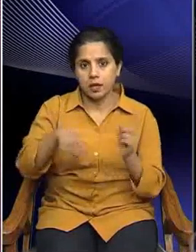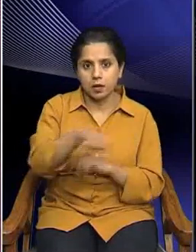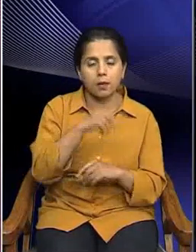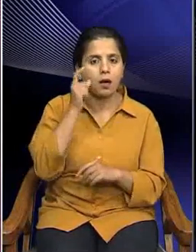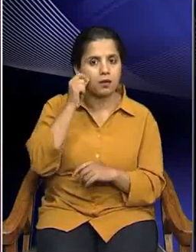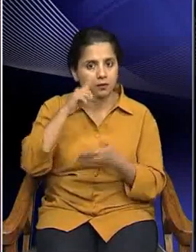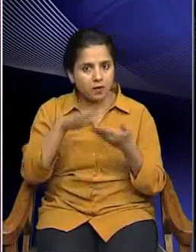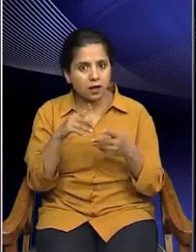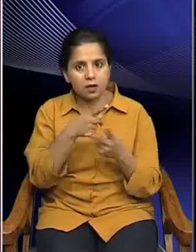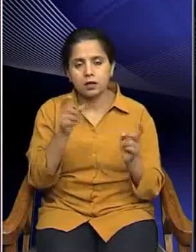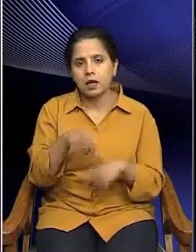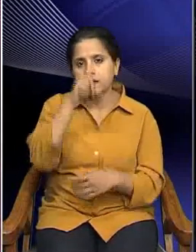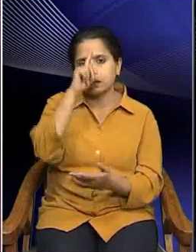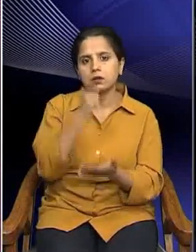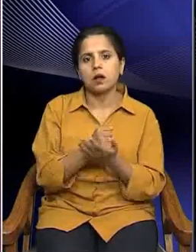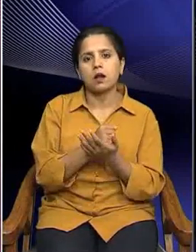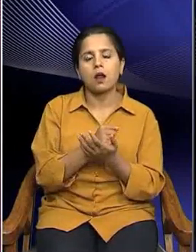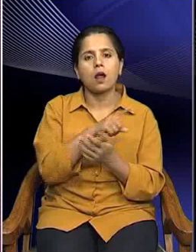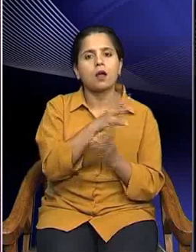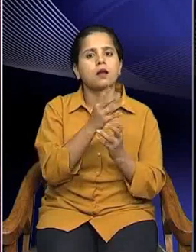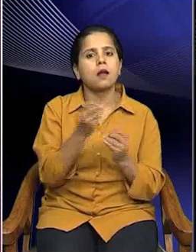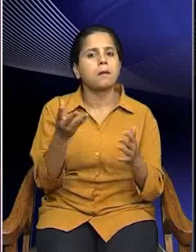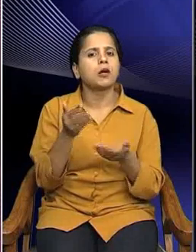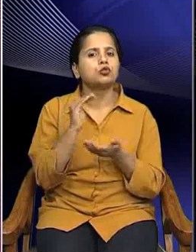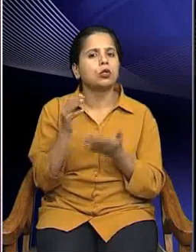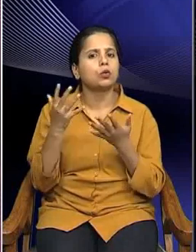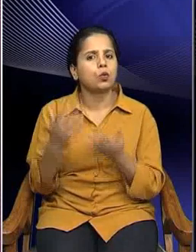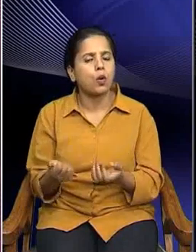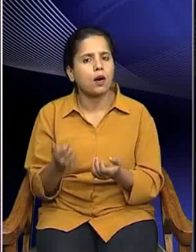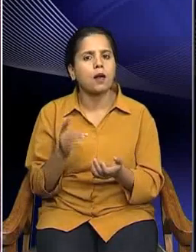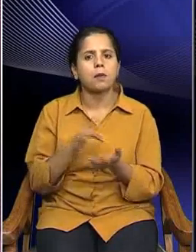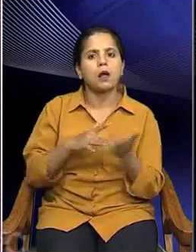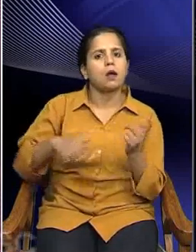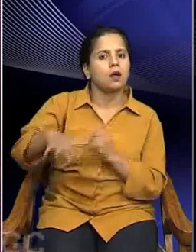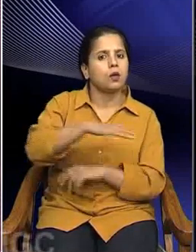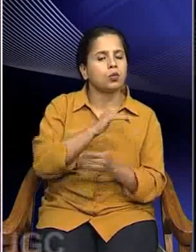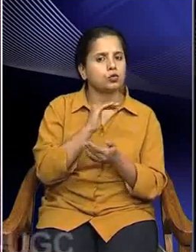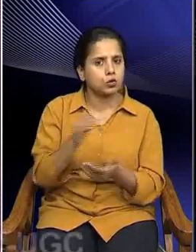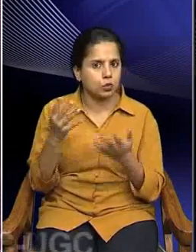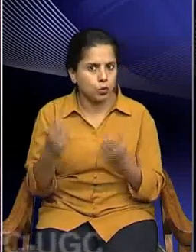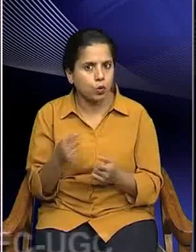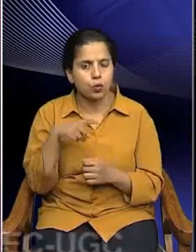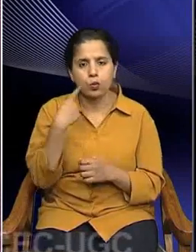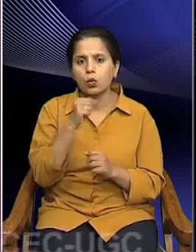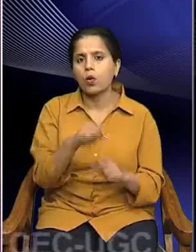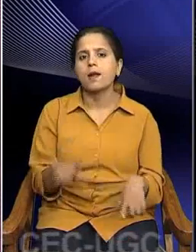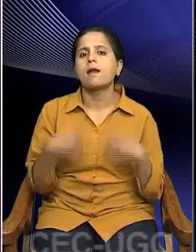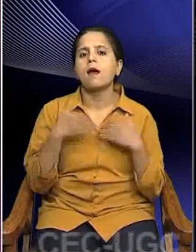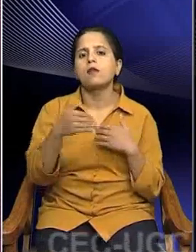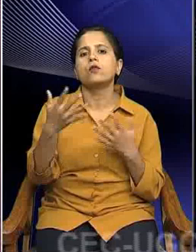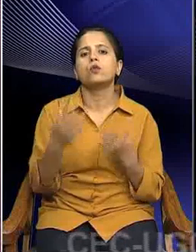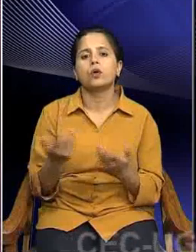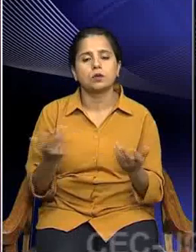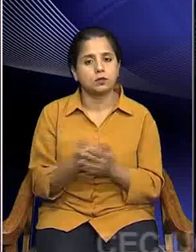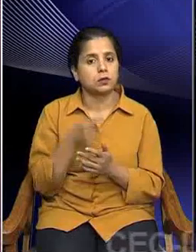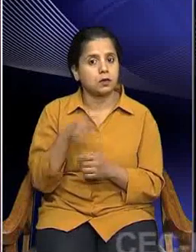individuals can decide about the number of children, the spacing of children which they would like to have in their lifetime. So that